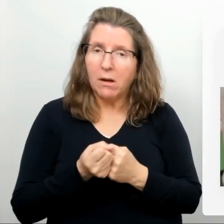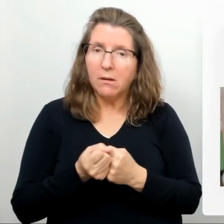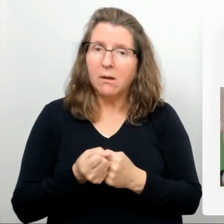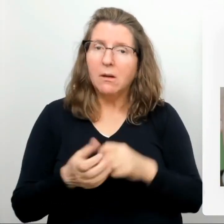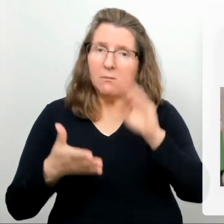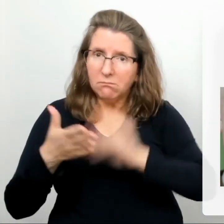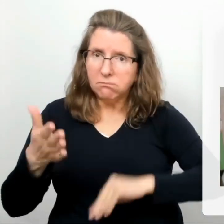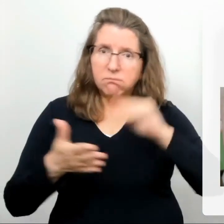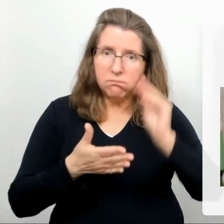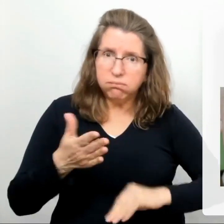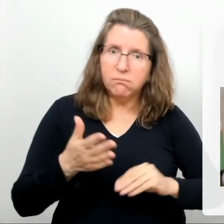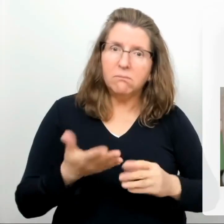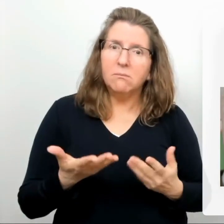inclusive support profile.